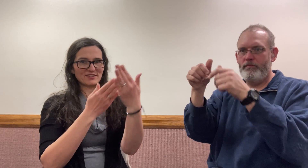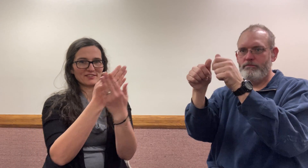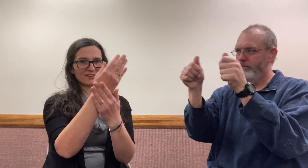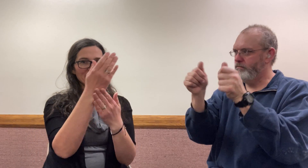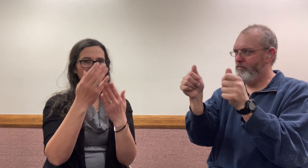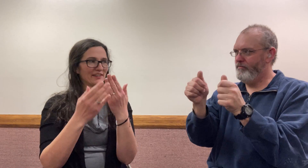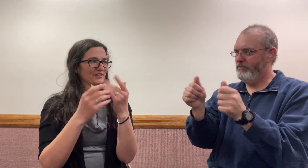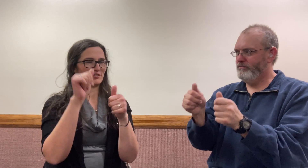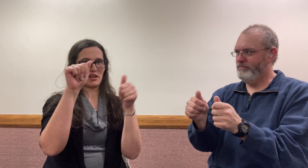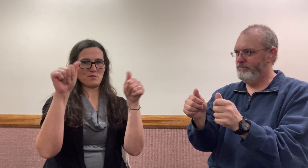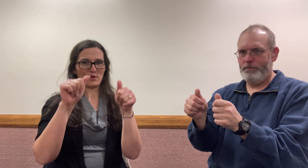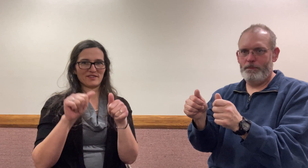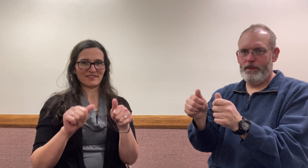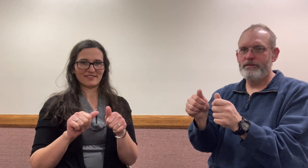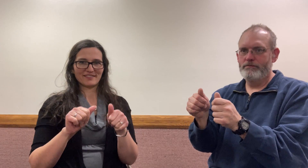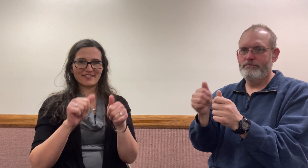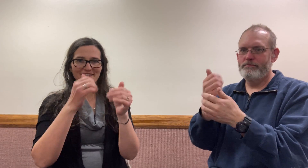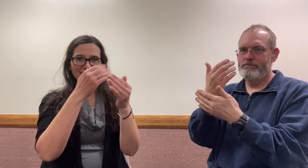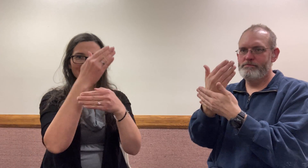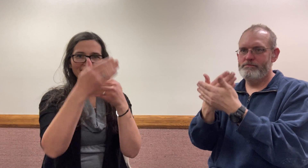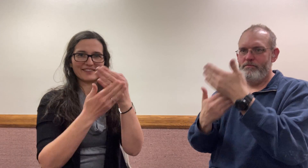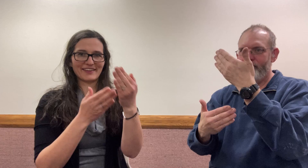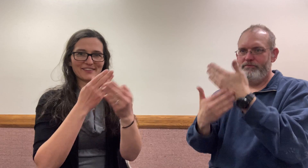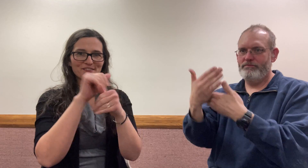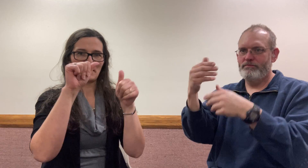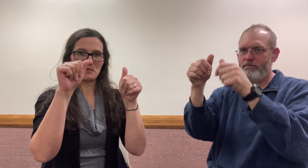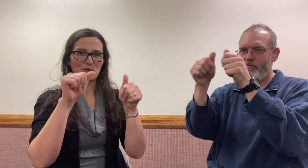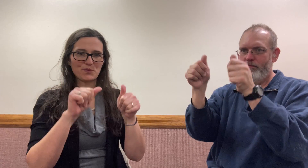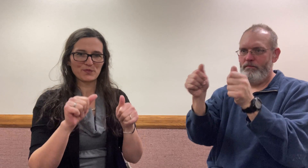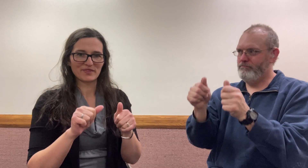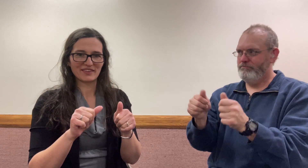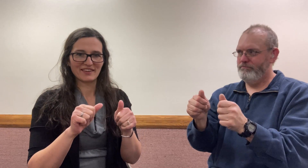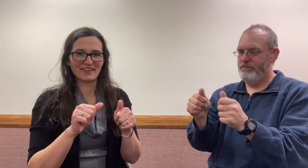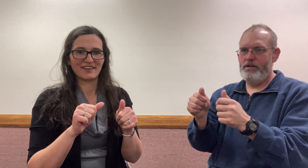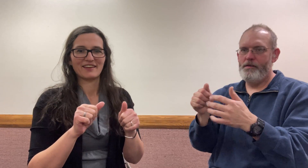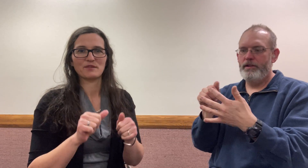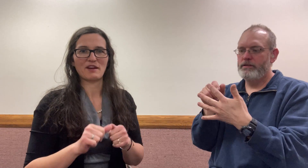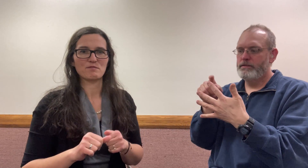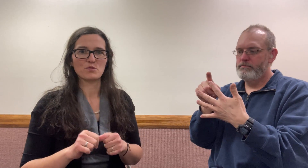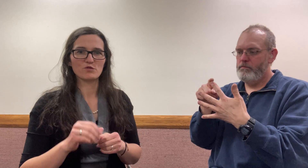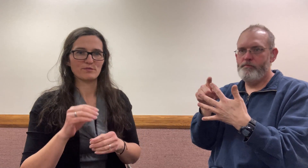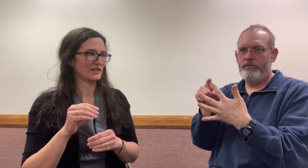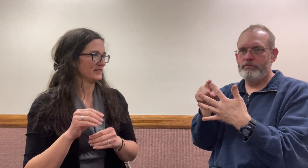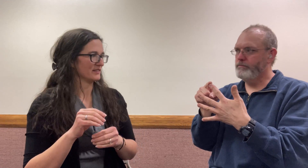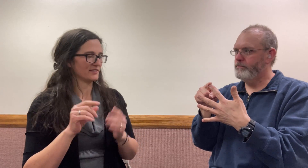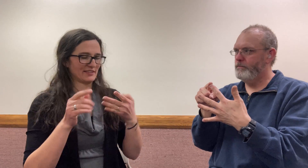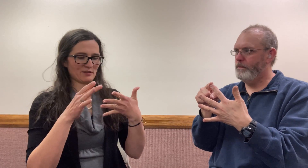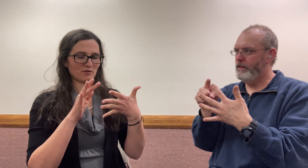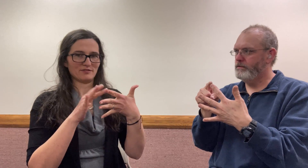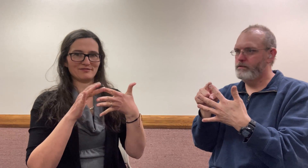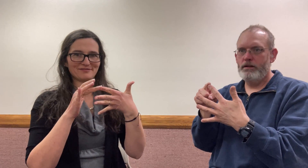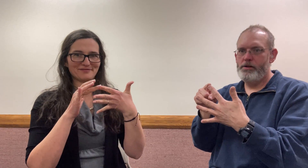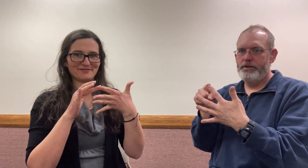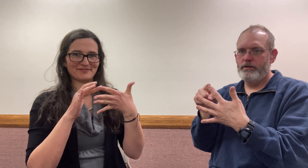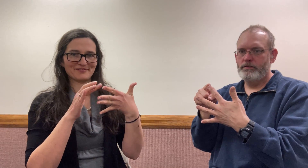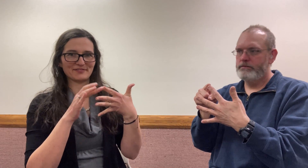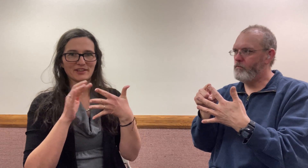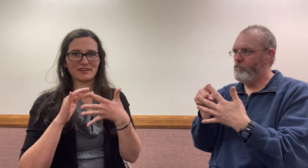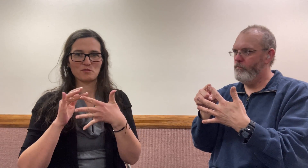is our hand shape. Hand shape. And then we have movement, the second one. Second